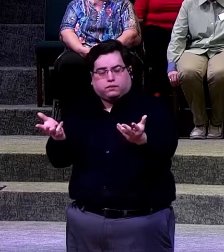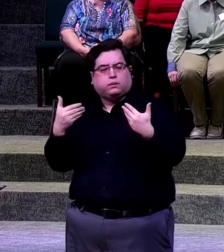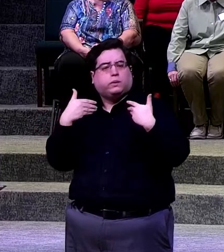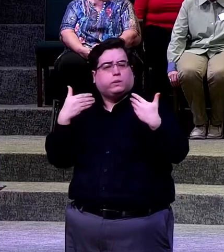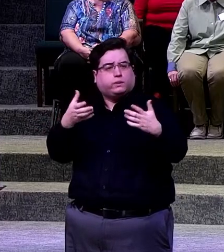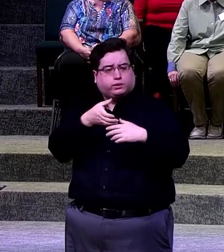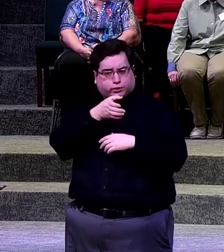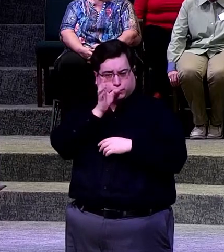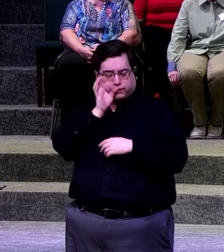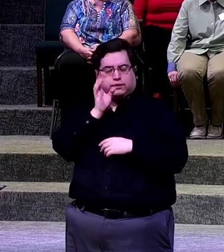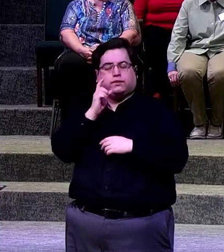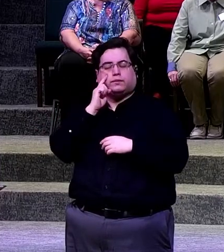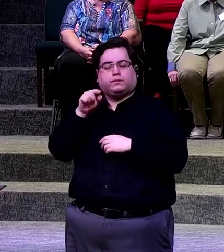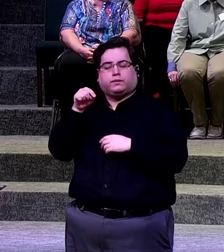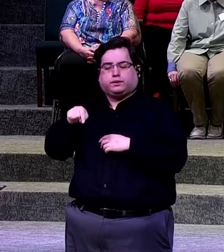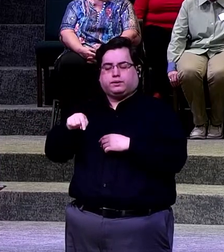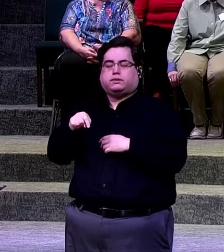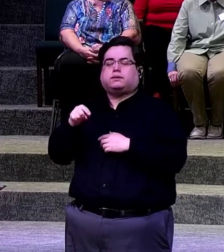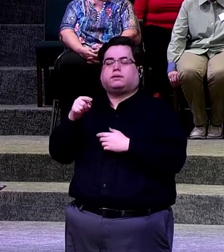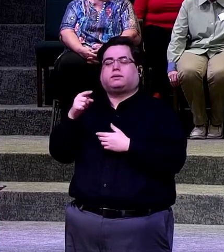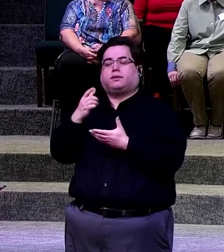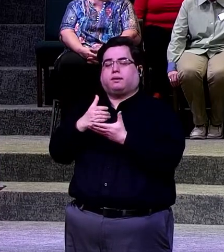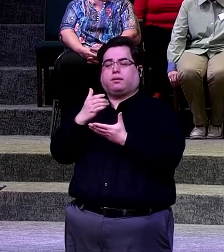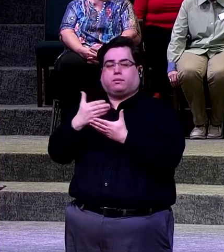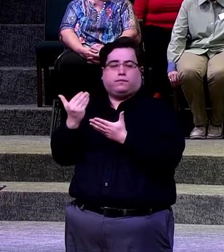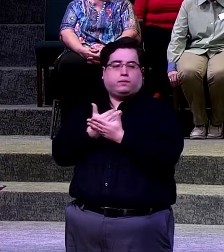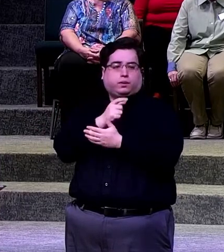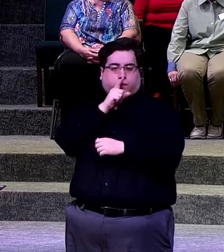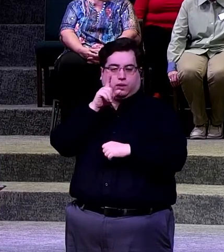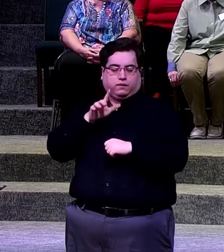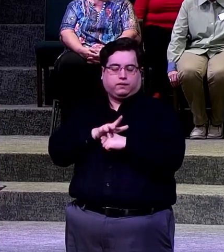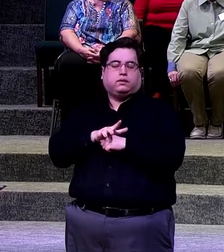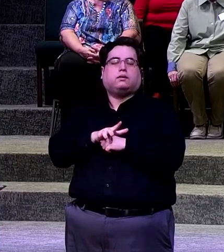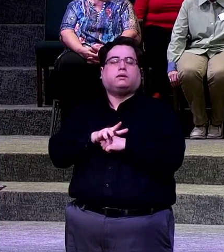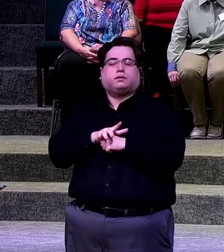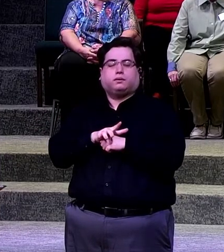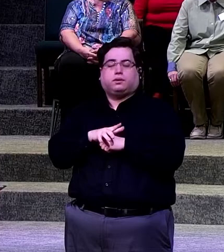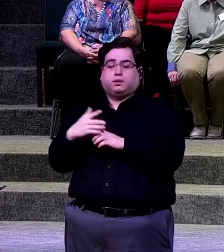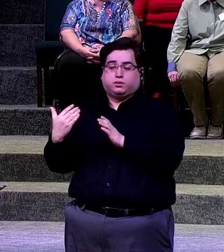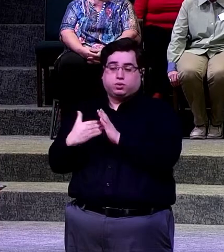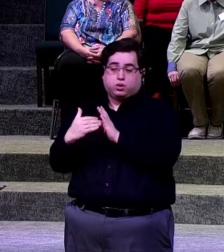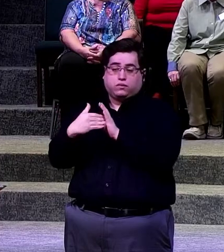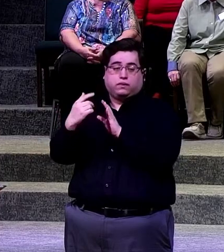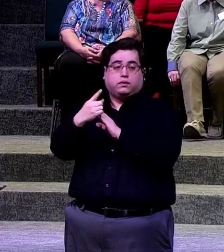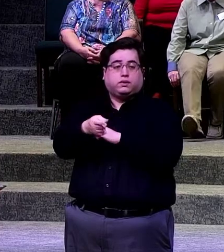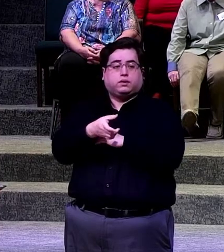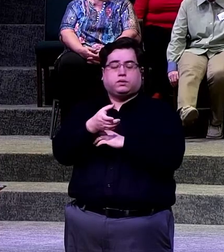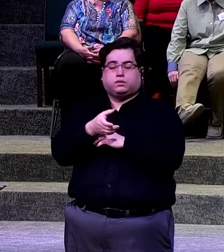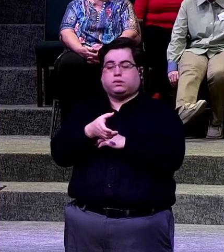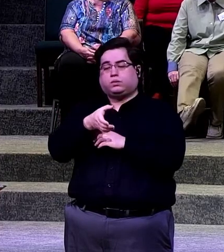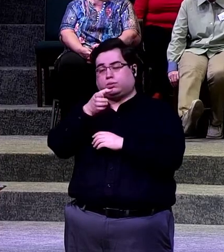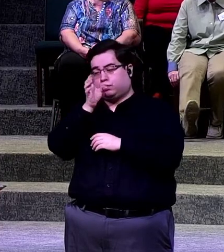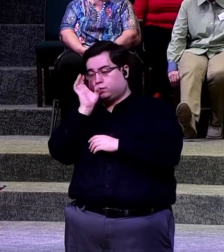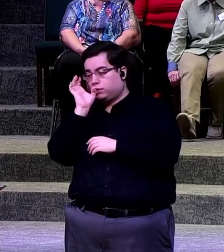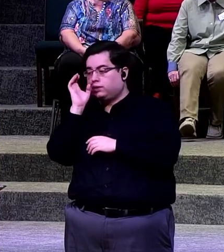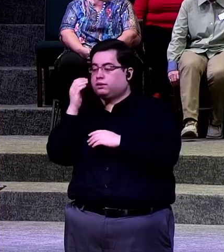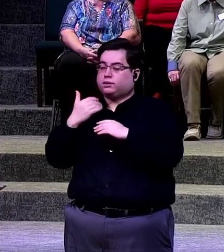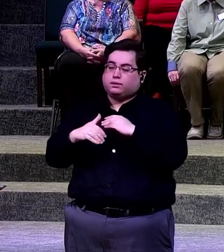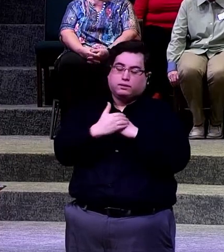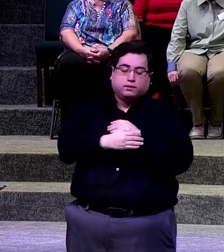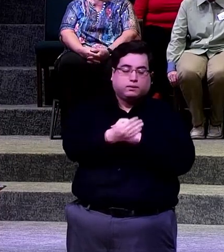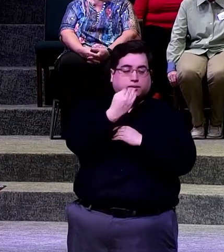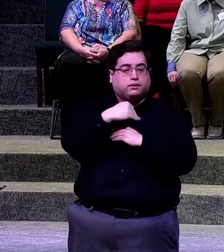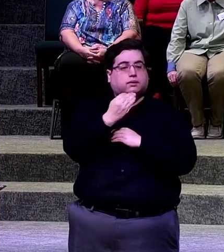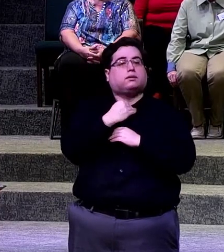drink, for this is the cup of the new covenant. As often as you eat of this bread and drink from